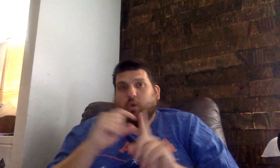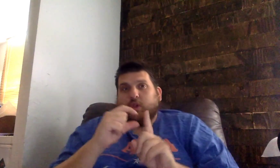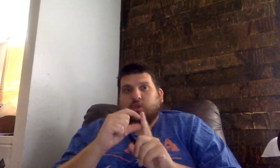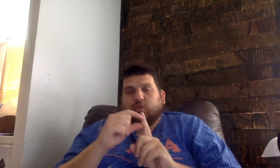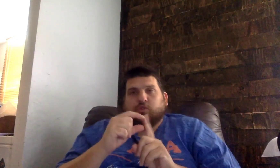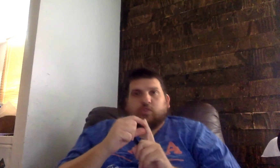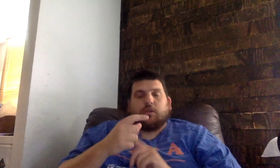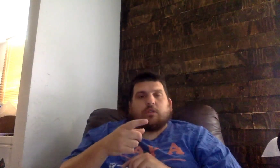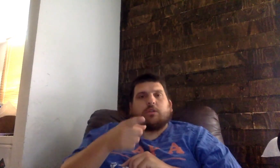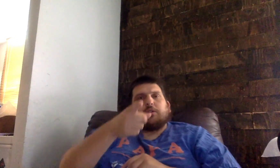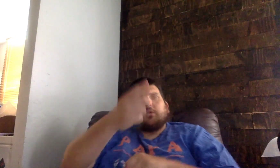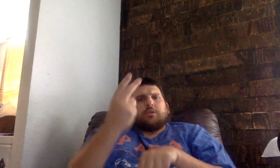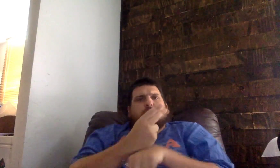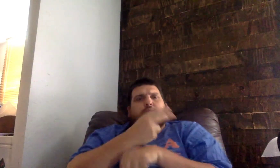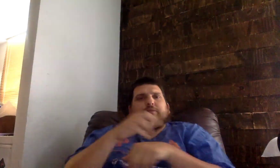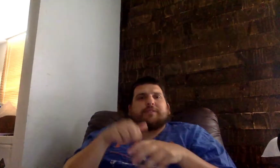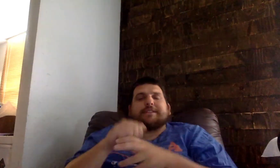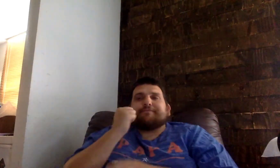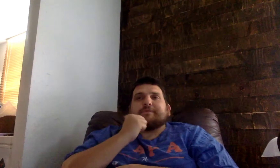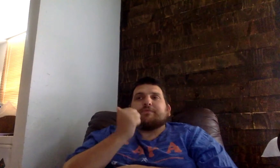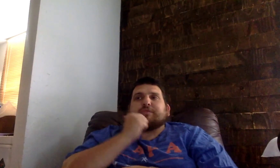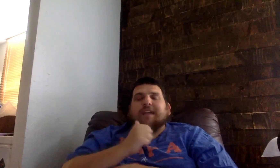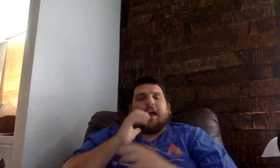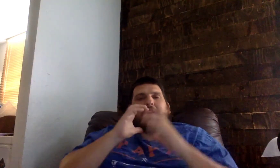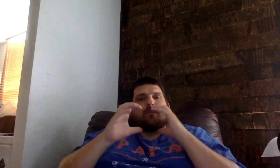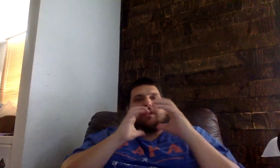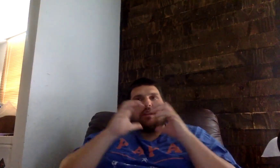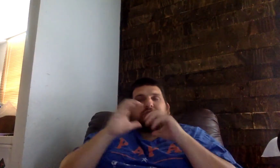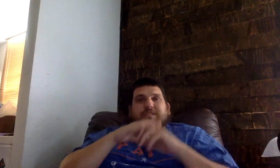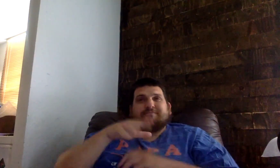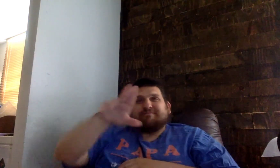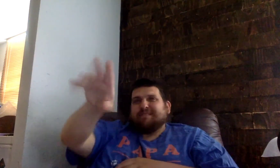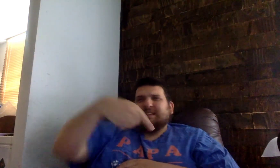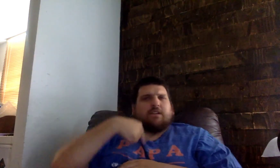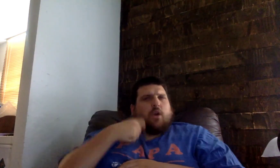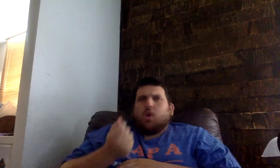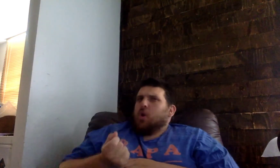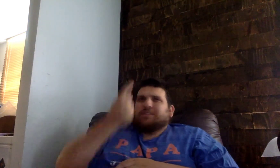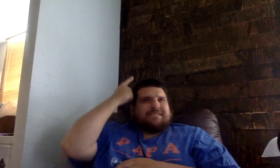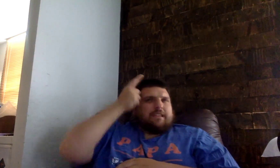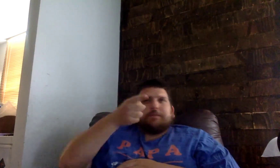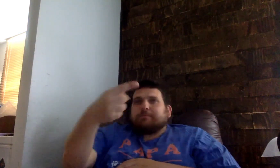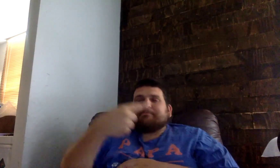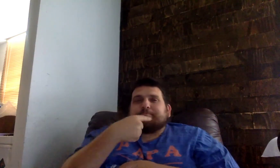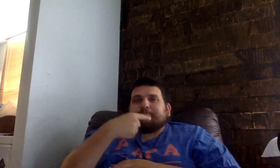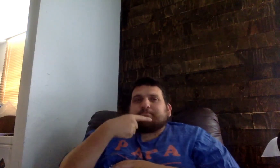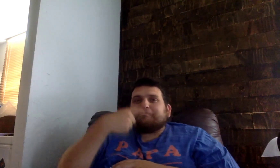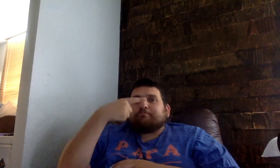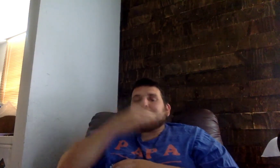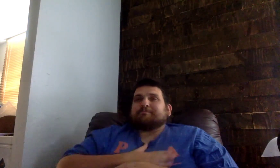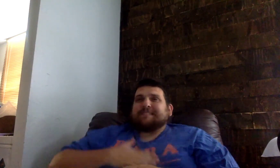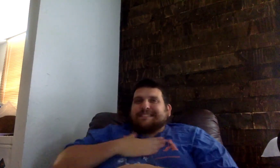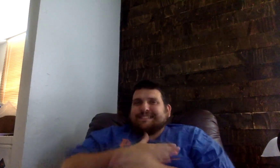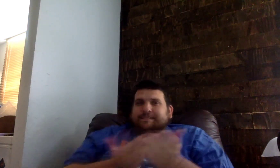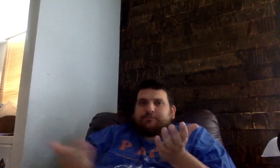So those words, when you'll use them in everyday conversation. I don't understand what you're saying. Would you